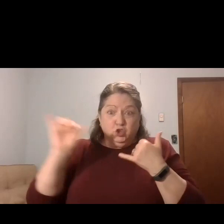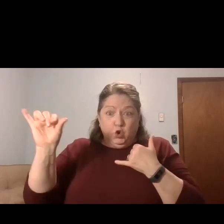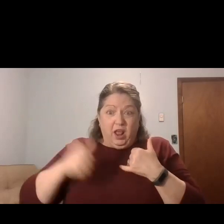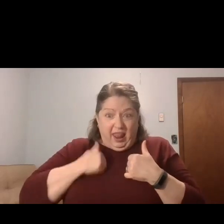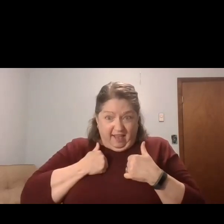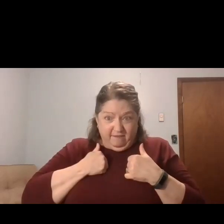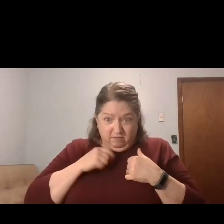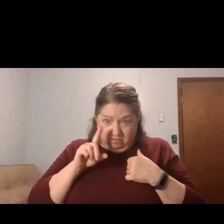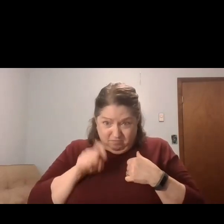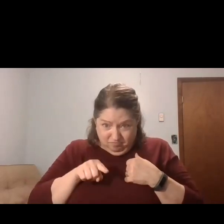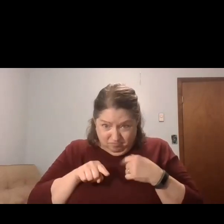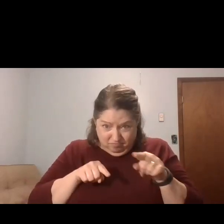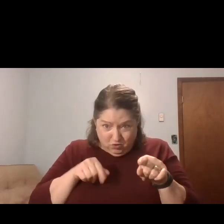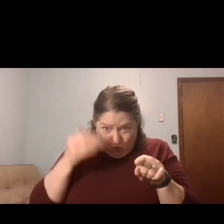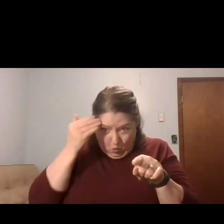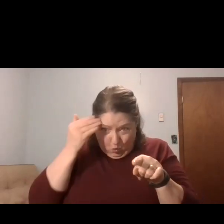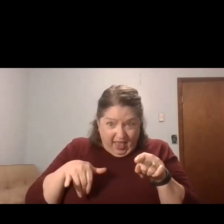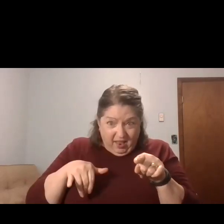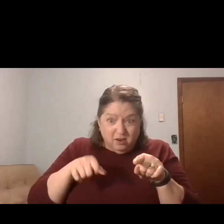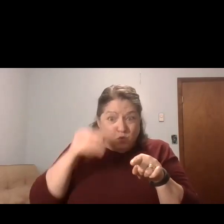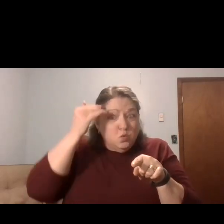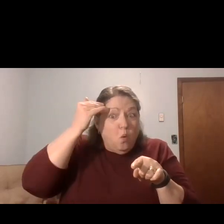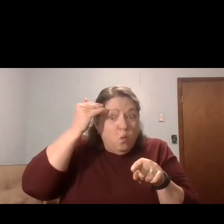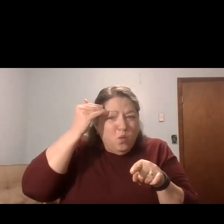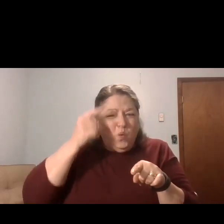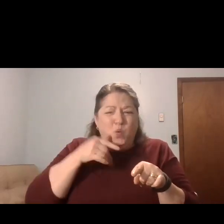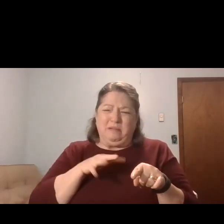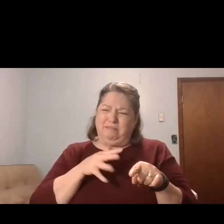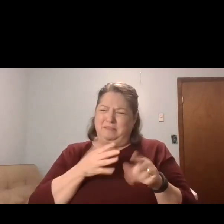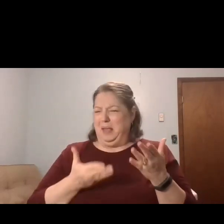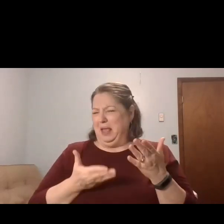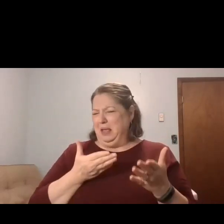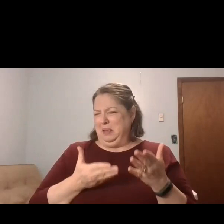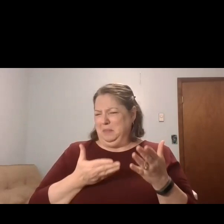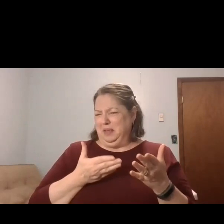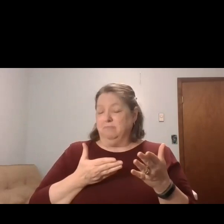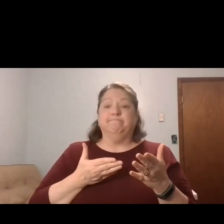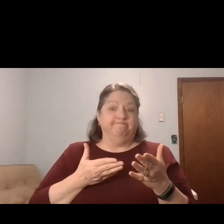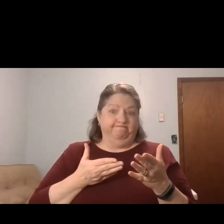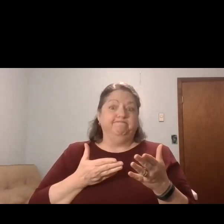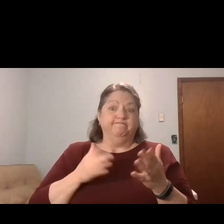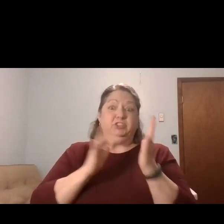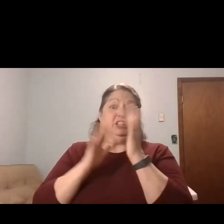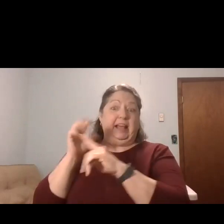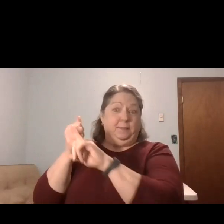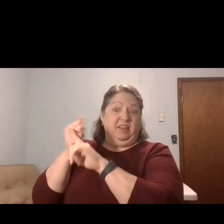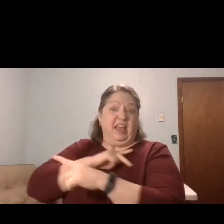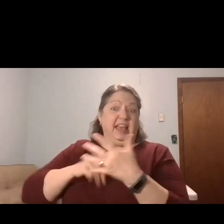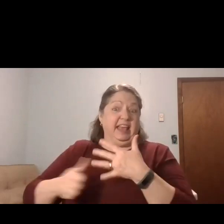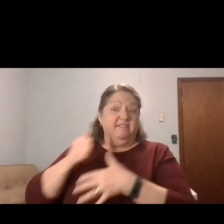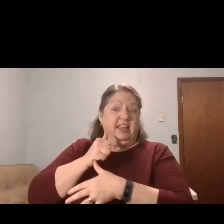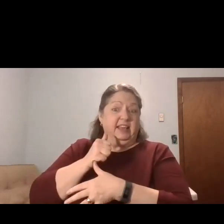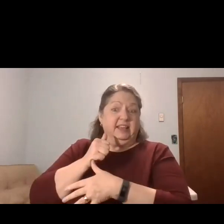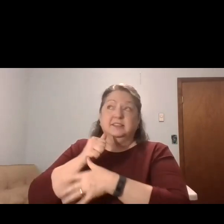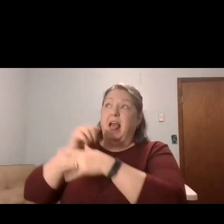have eternal life? Do you know you belong to him? See, the King of Kings came into this world, took your place and